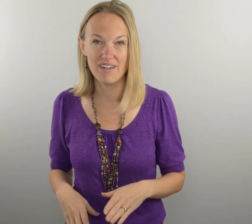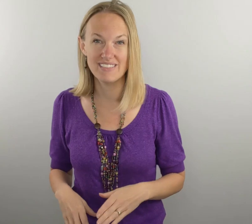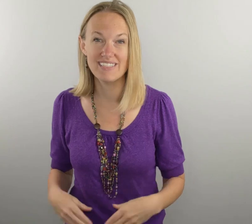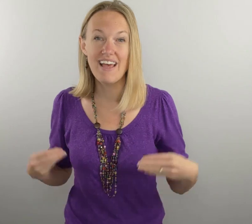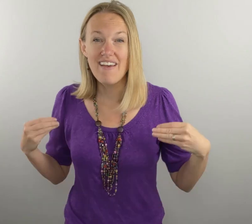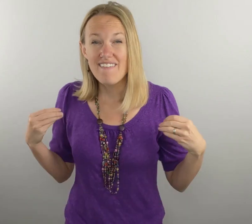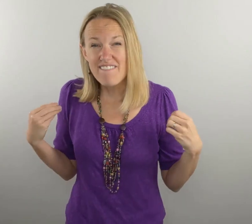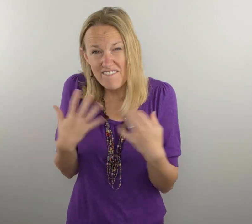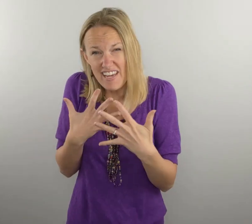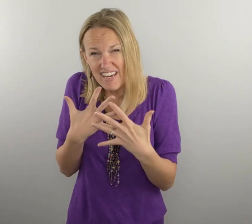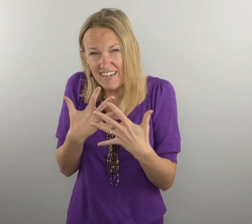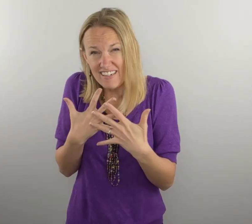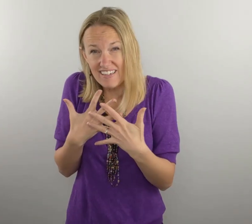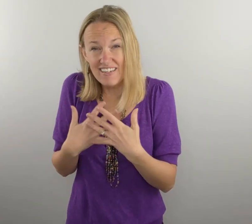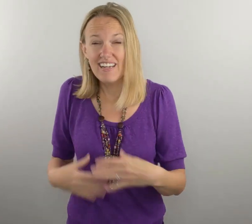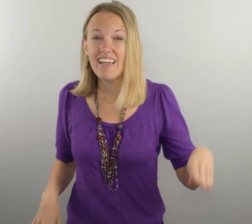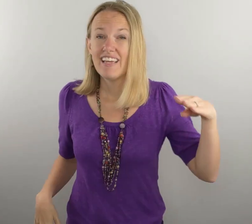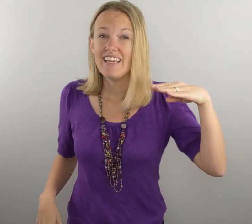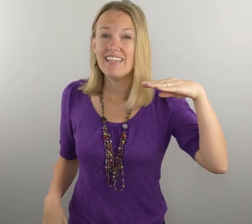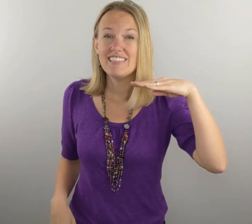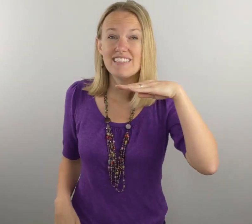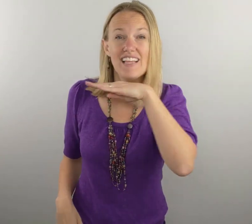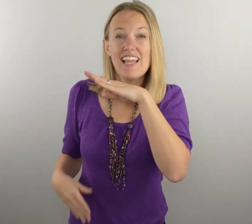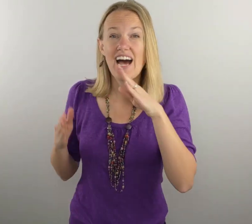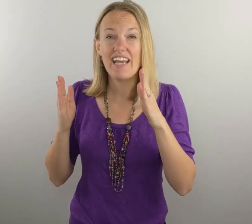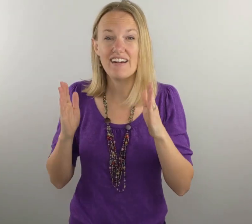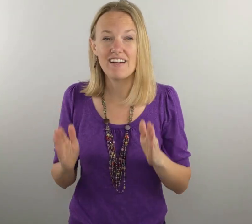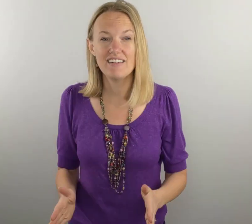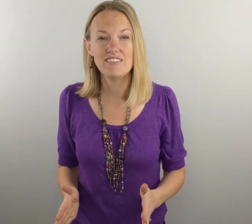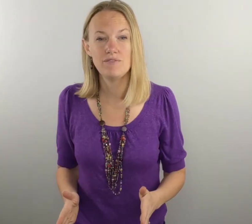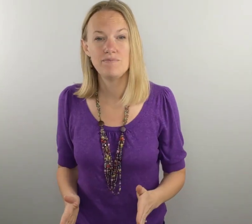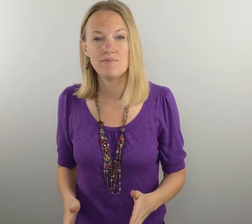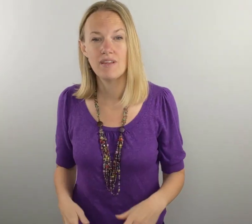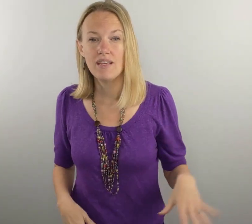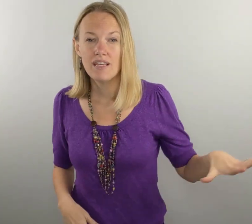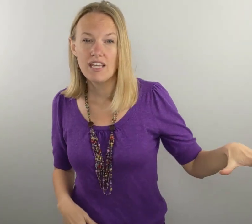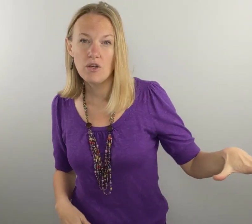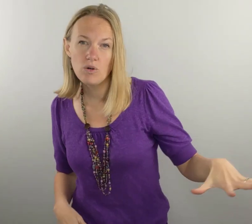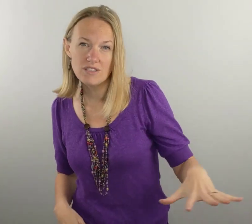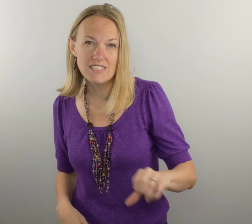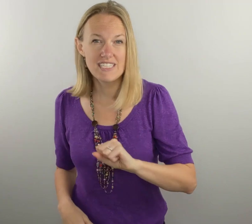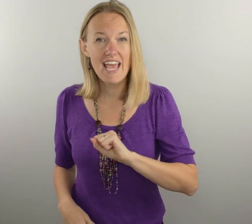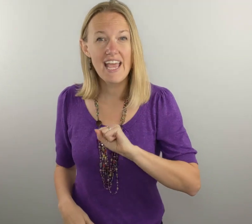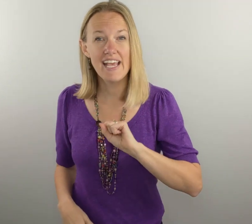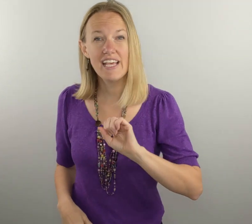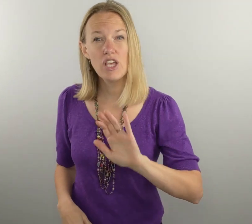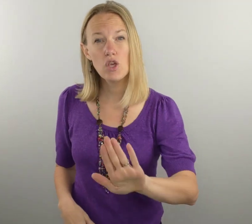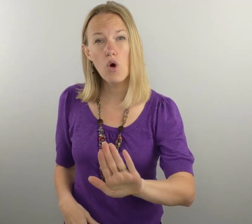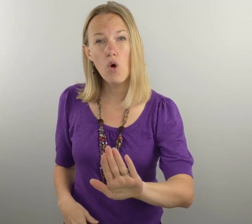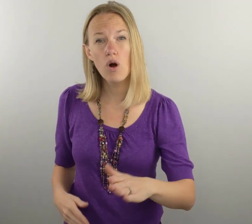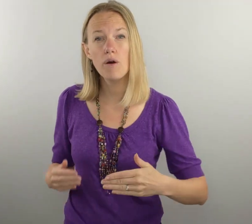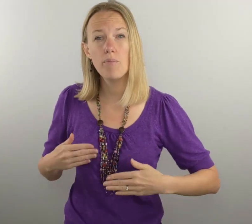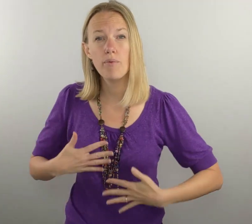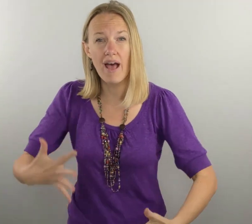chorus. Fear is a liar. He will take your